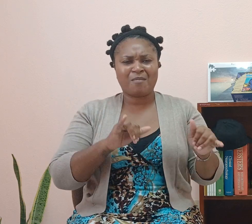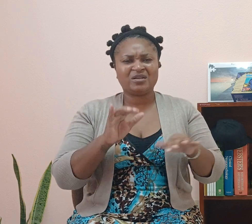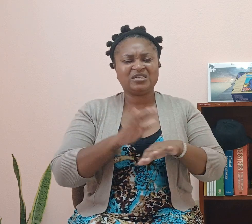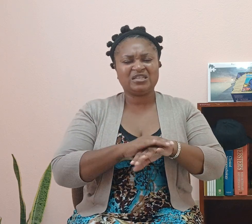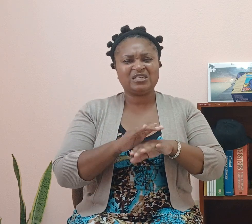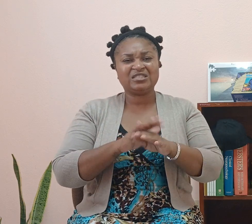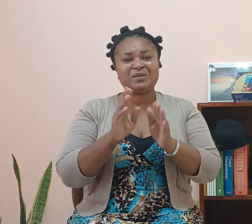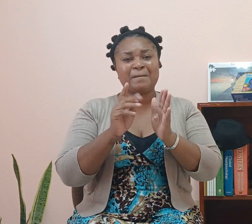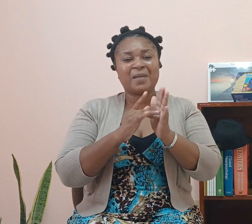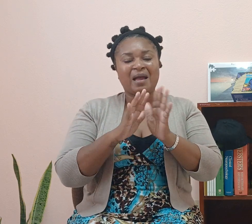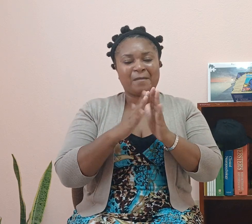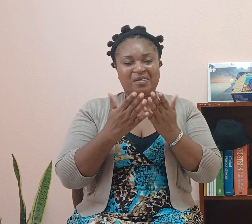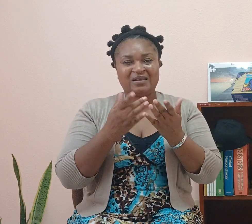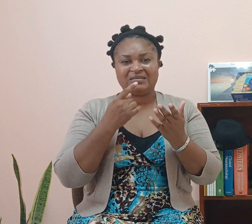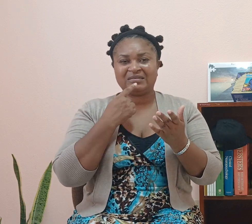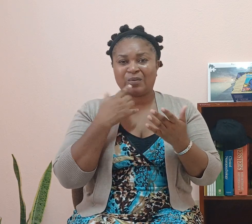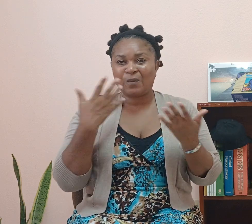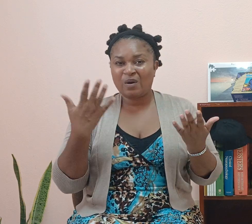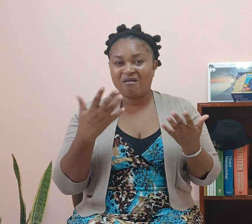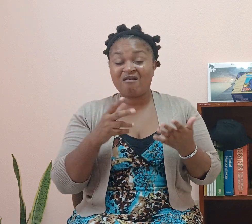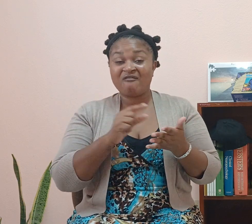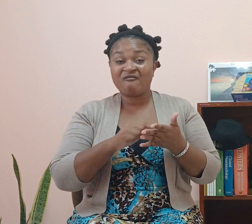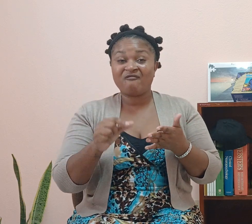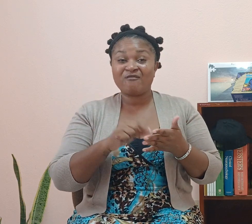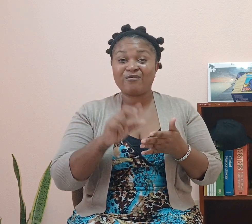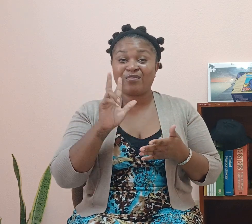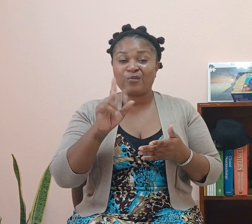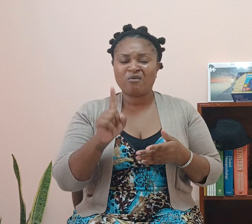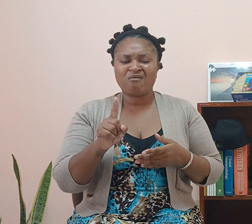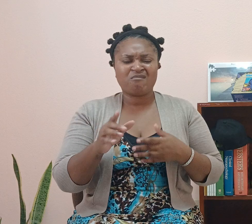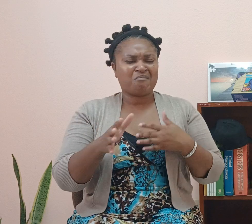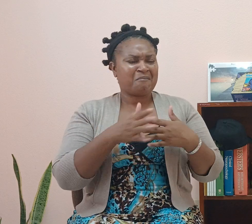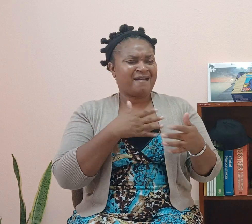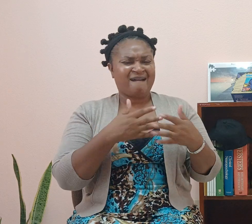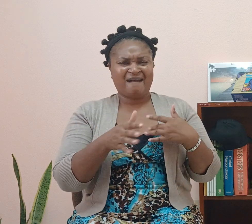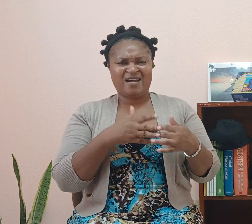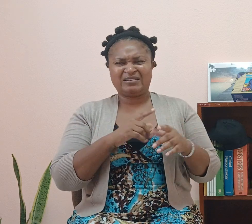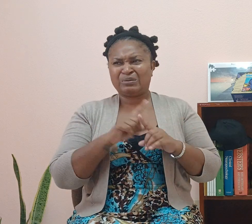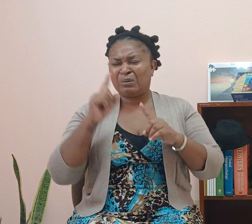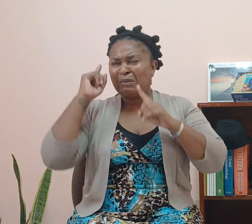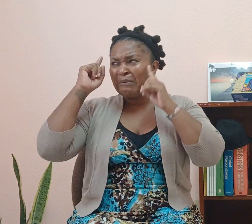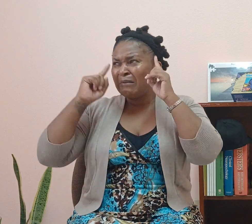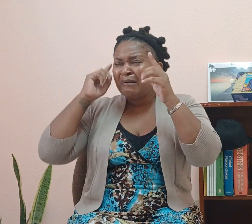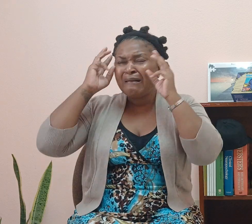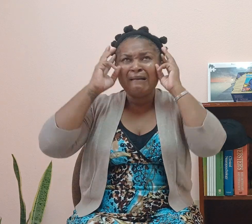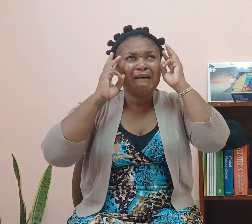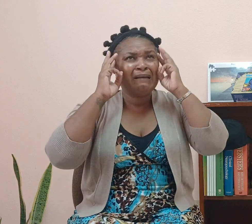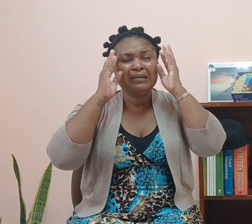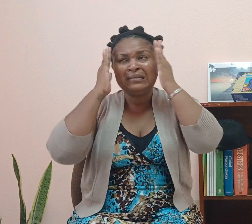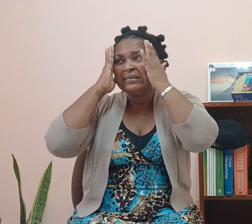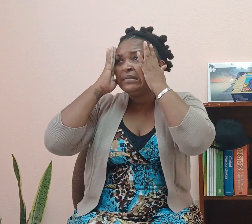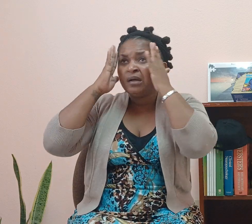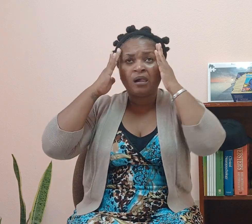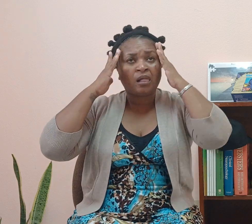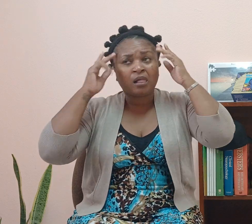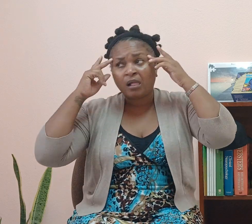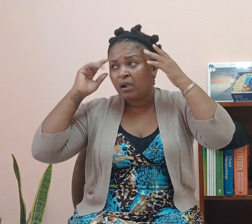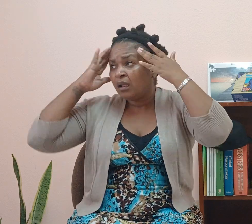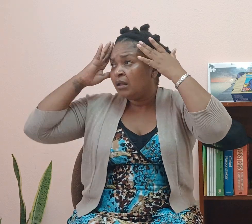31. Therefore, don't worry and say, what are we going to eat?